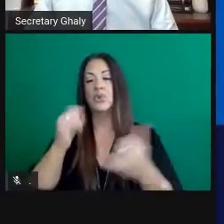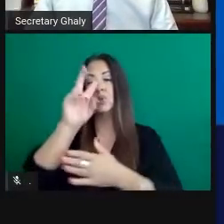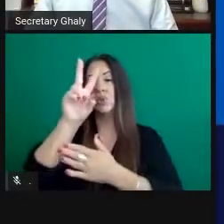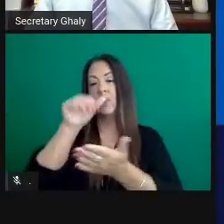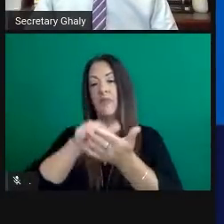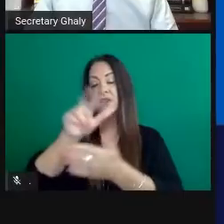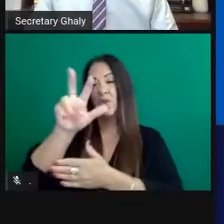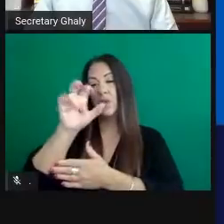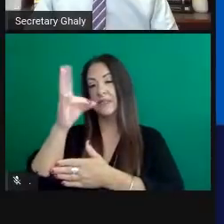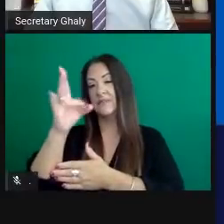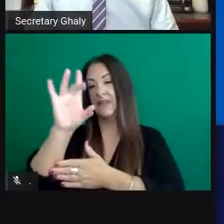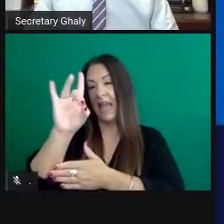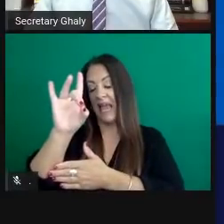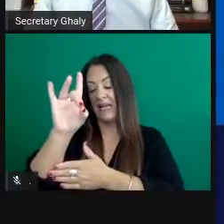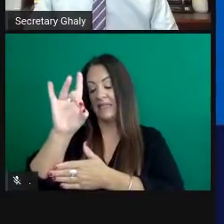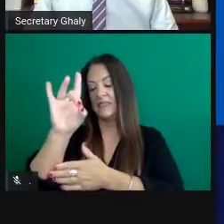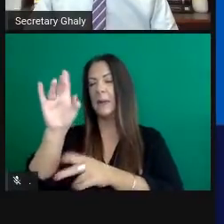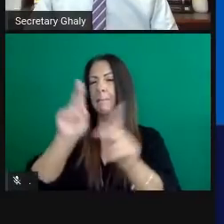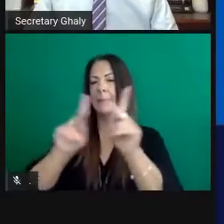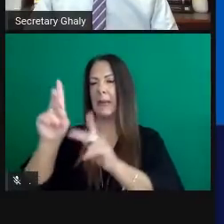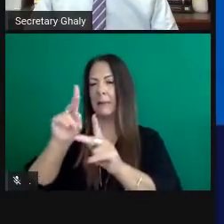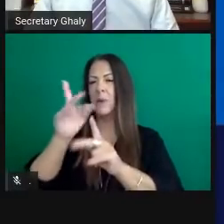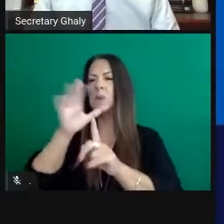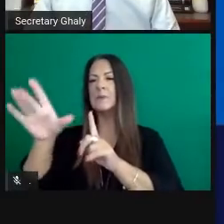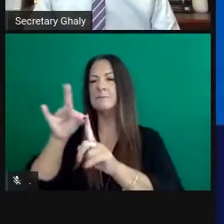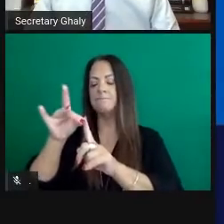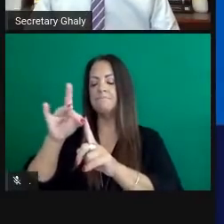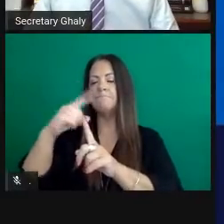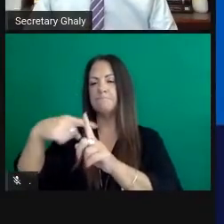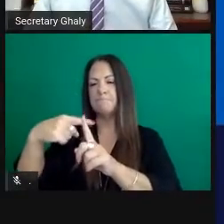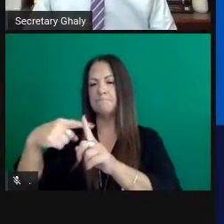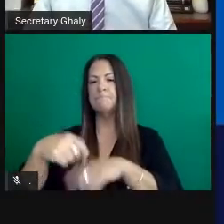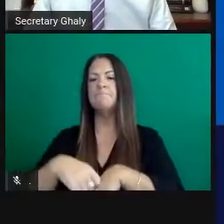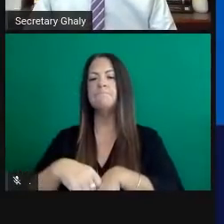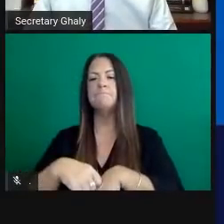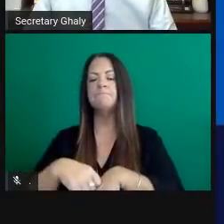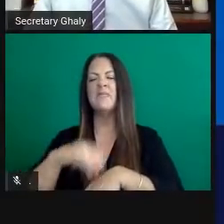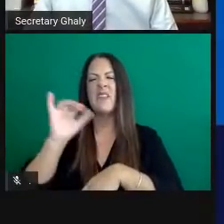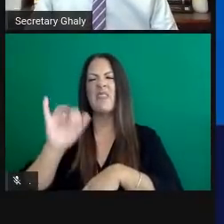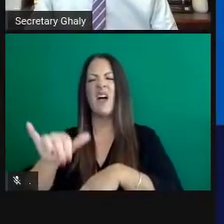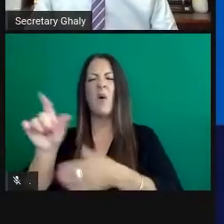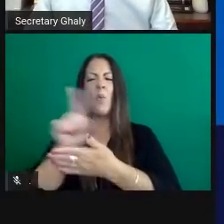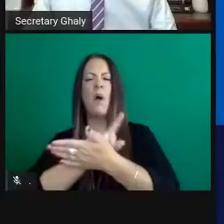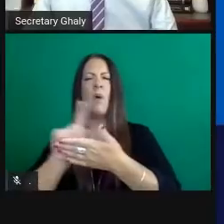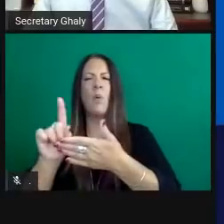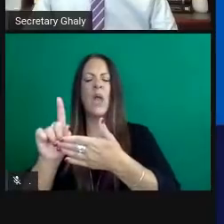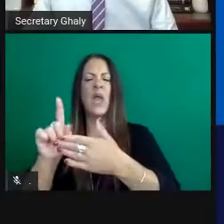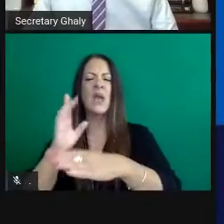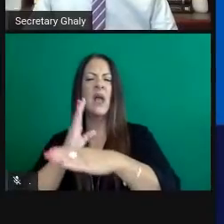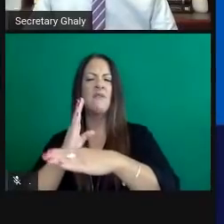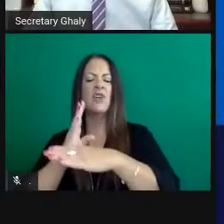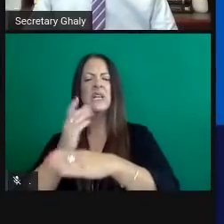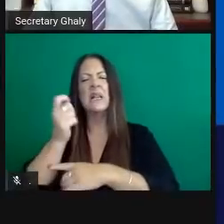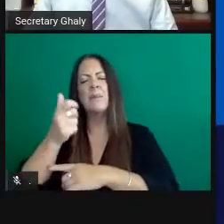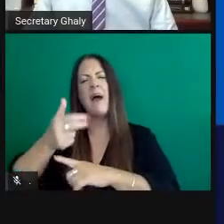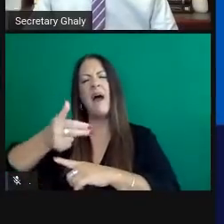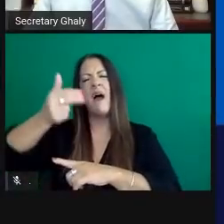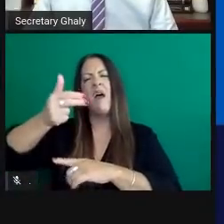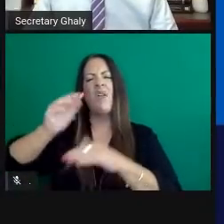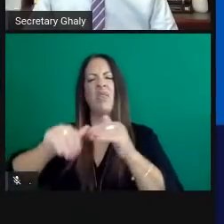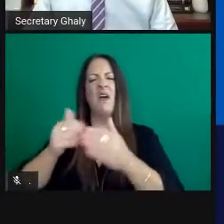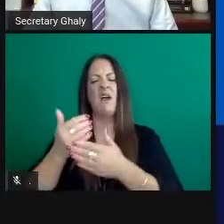2,378 cases, our 7-day average, a little higher than it's been over the past couple of weeks,